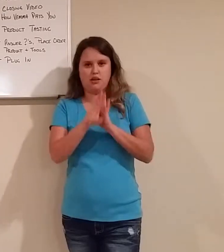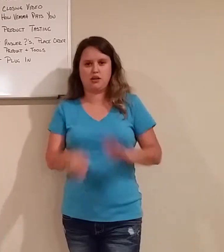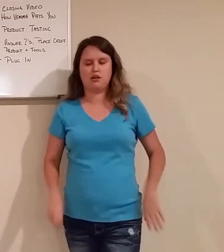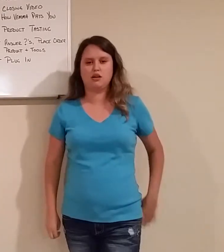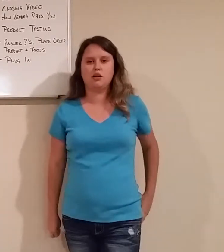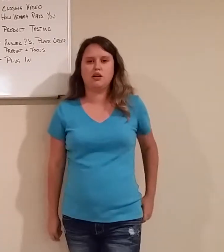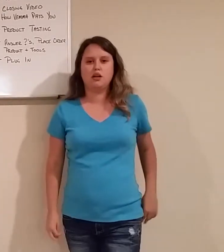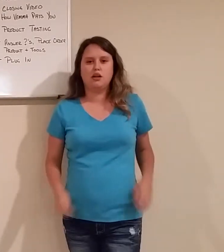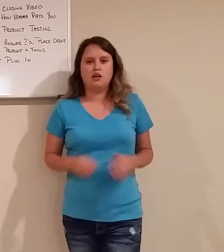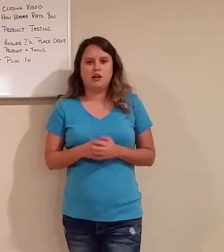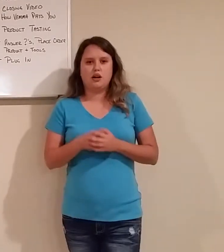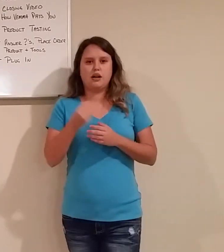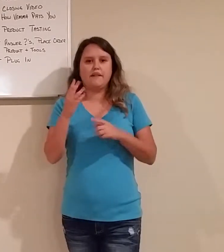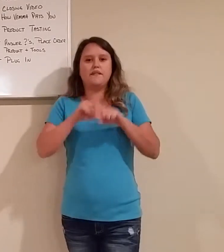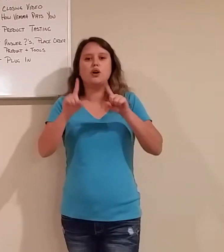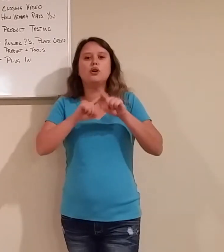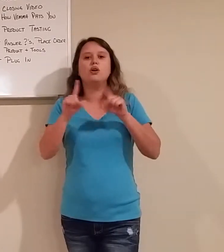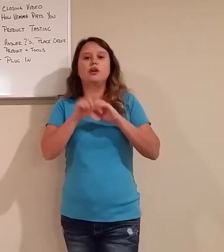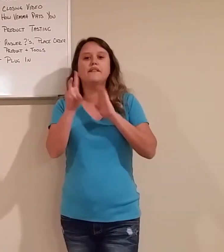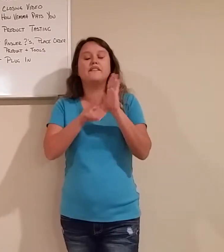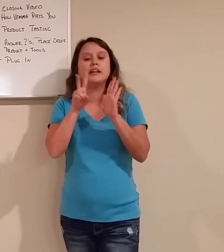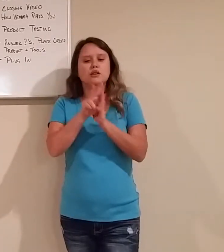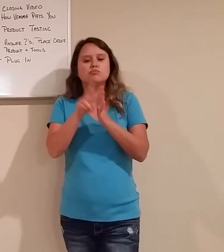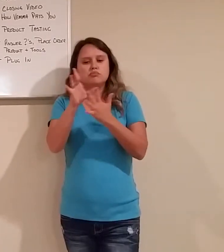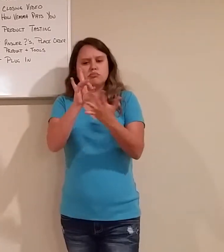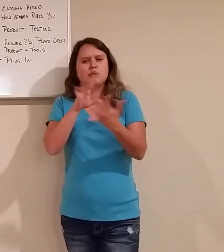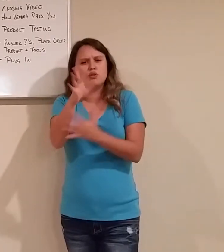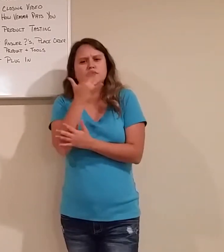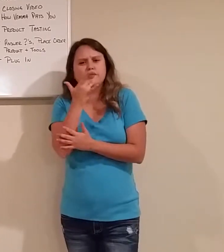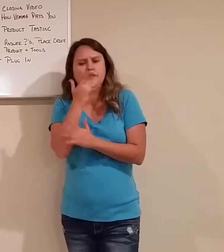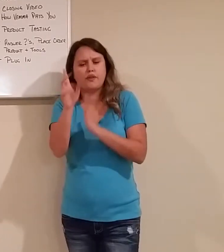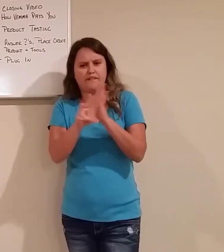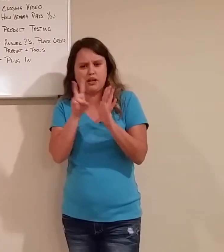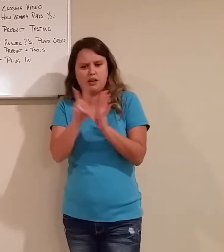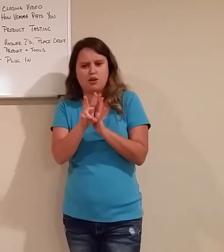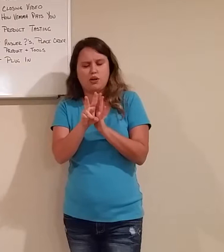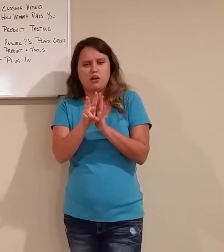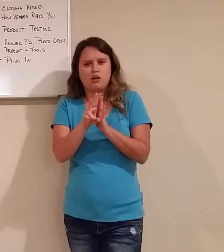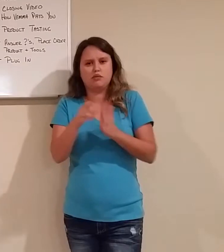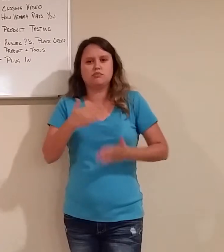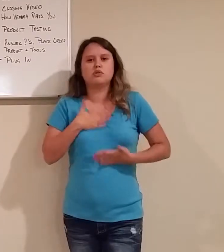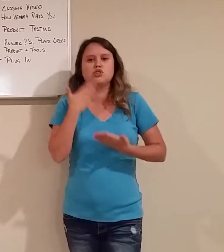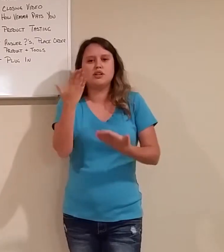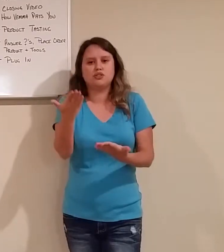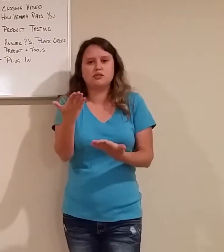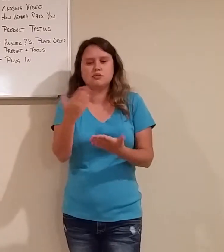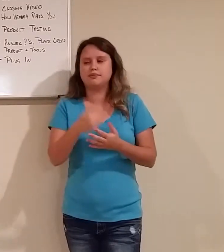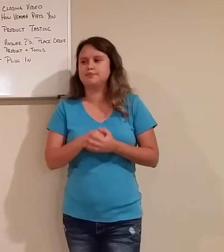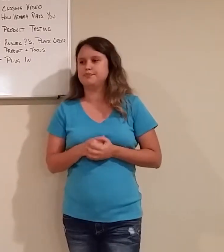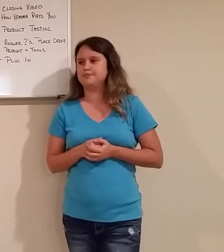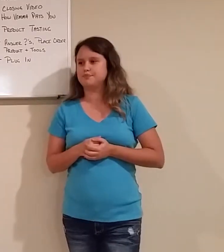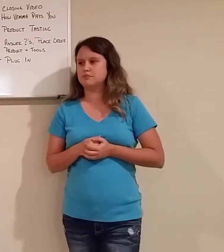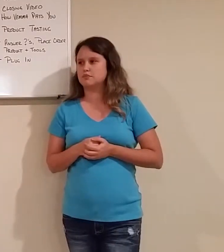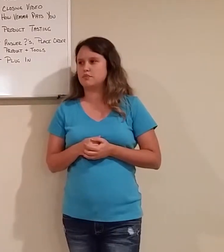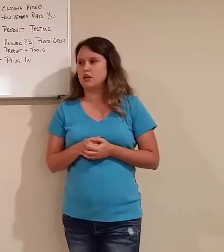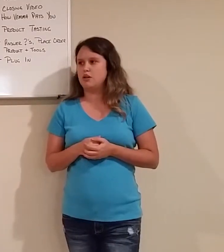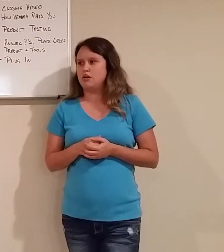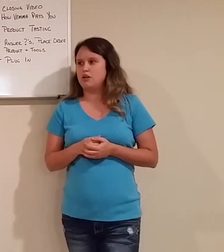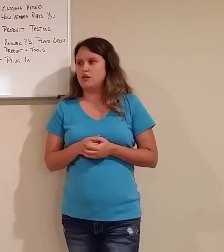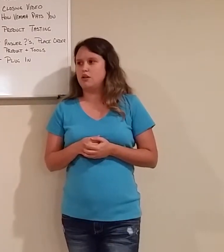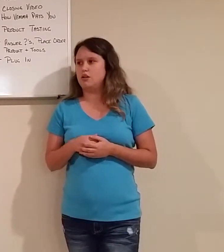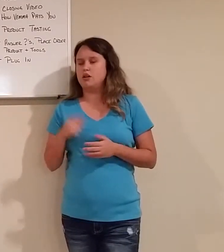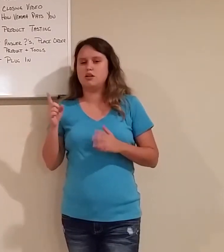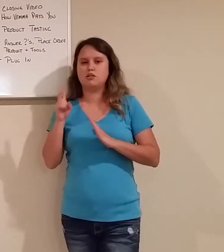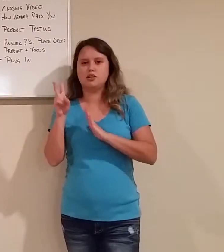There's a couple different videos that you can choose. Choose your favorite. A couple suggestions are, this is